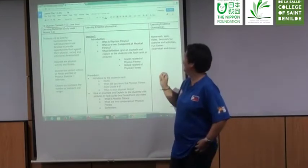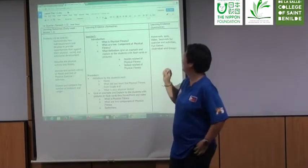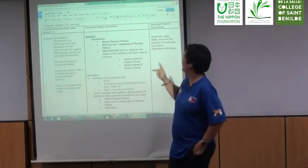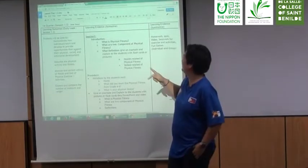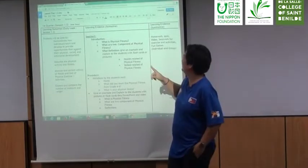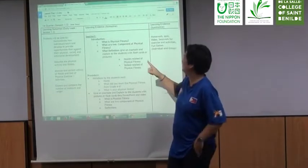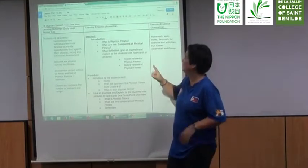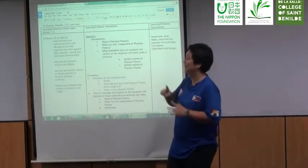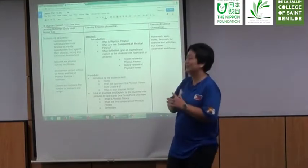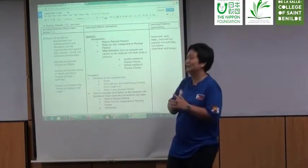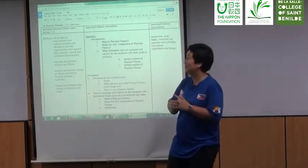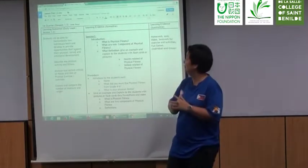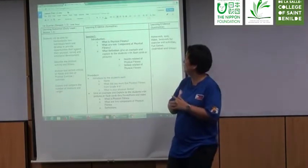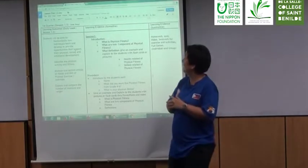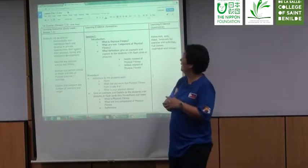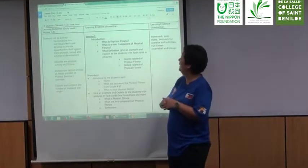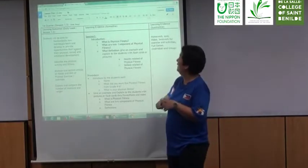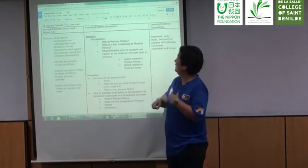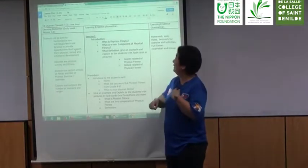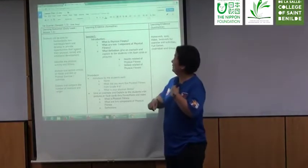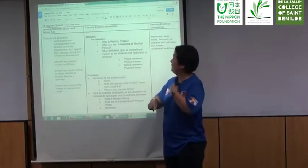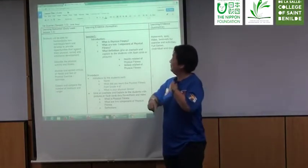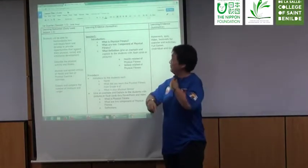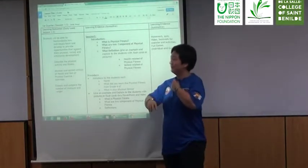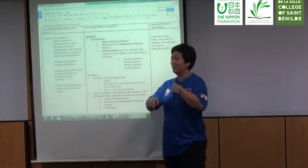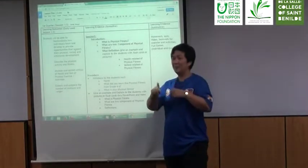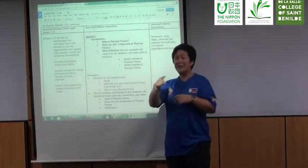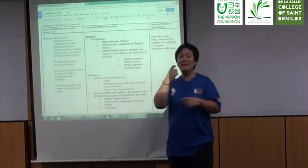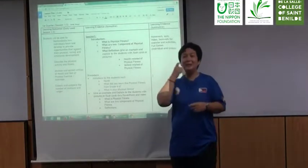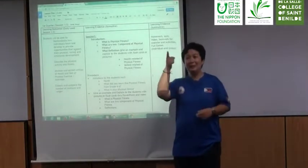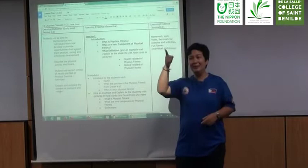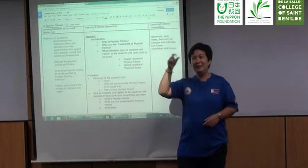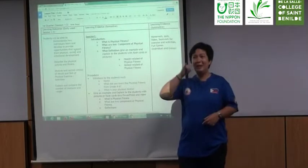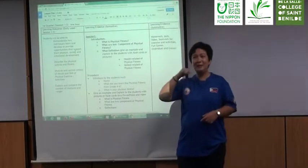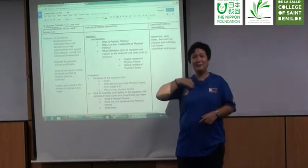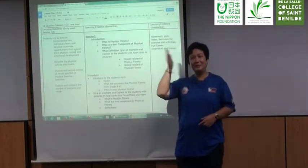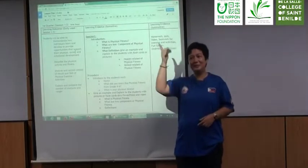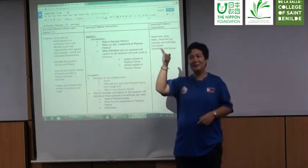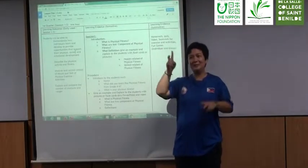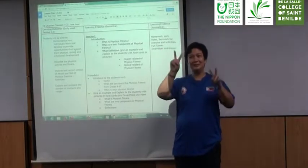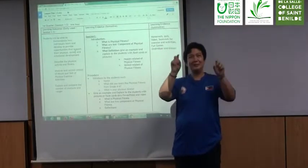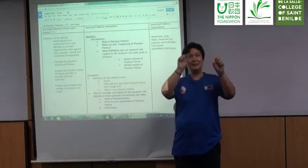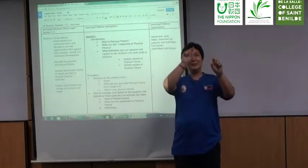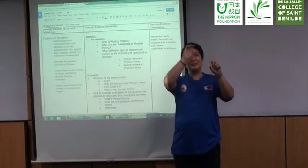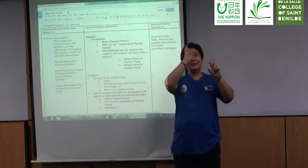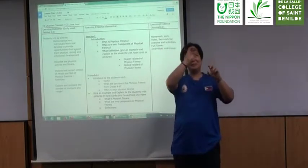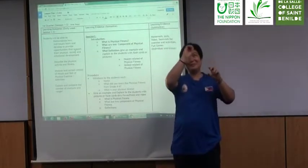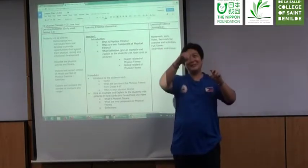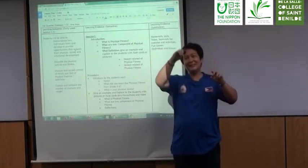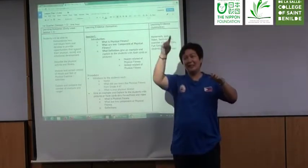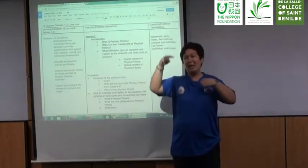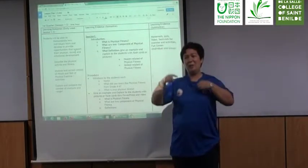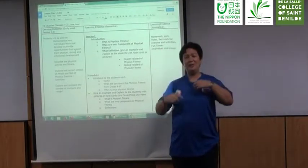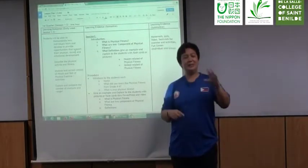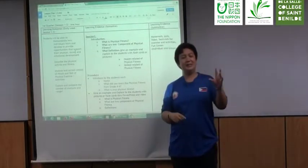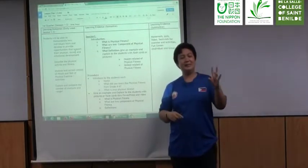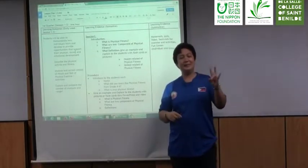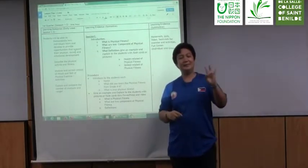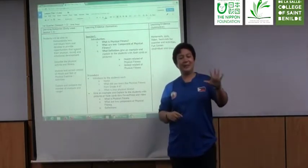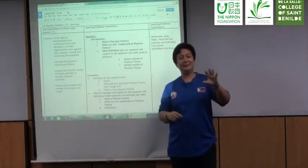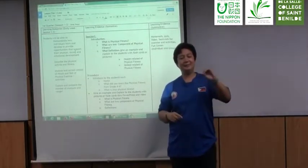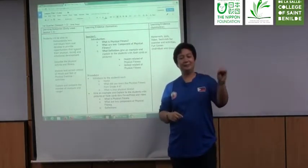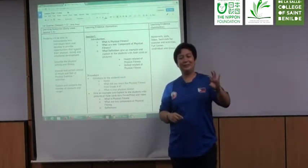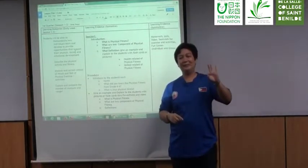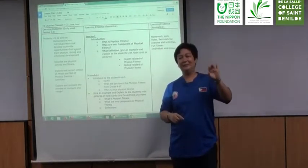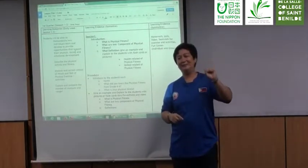long enough, but we'll see. We'll start off with same as yesterday's presentation, learning